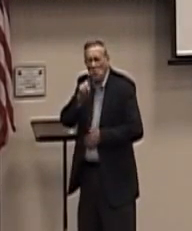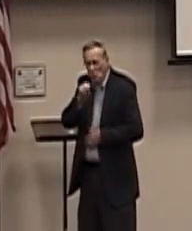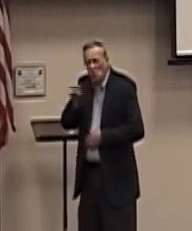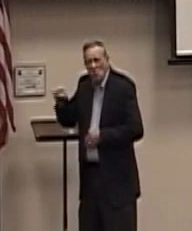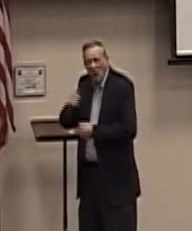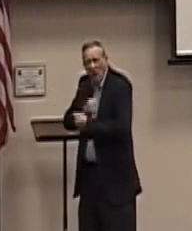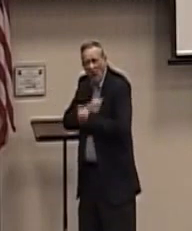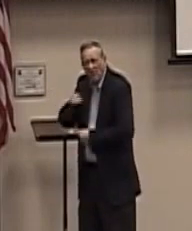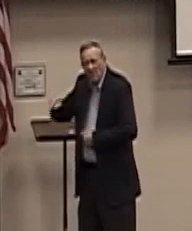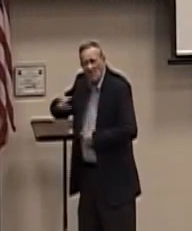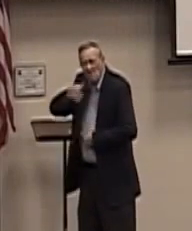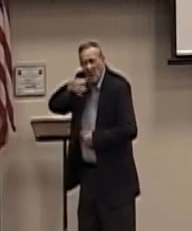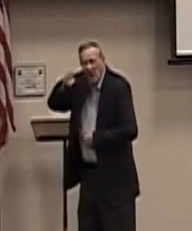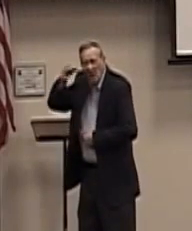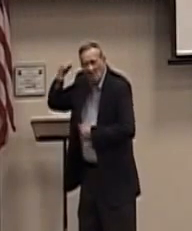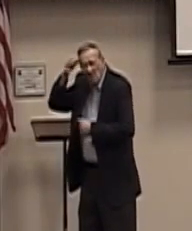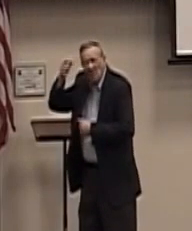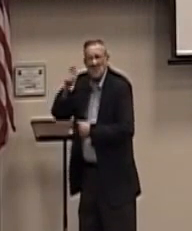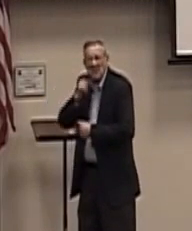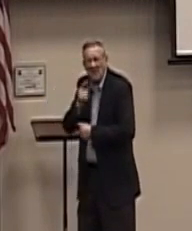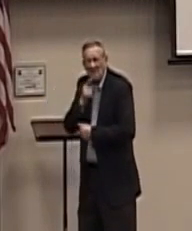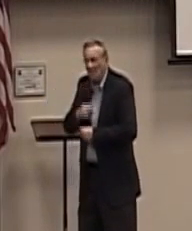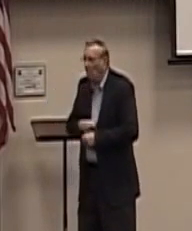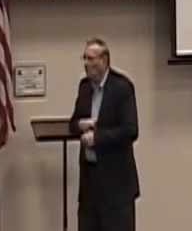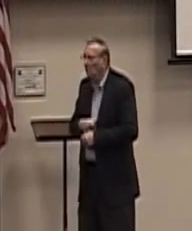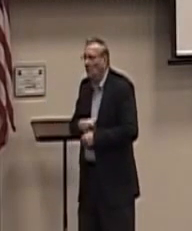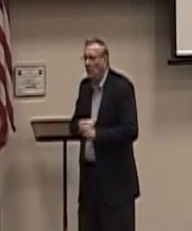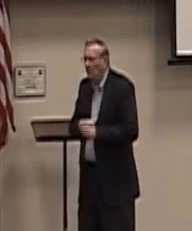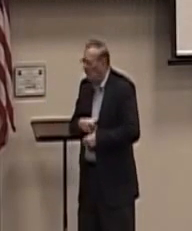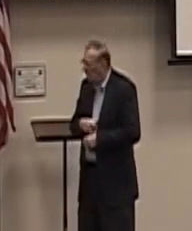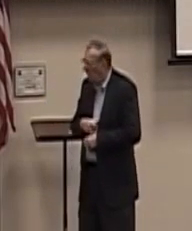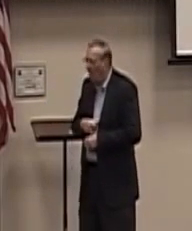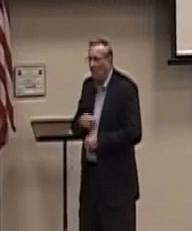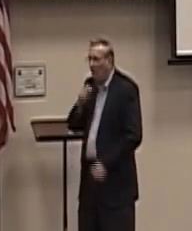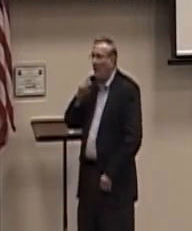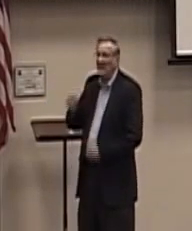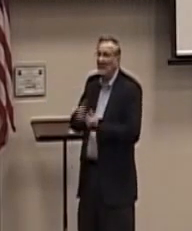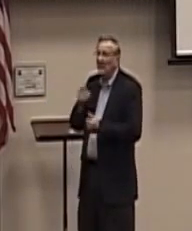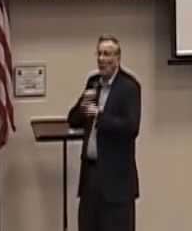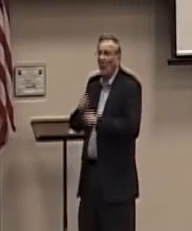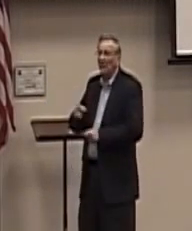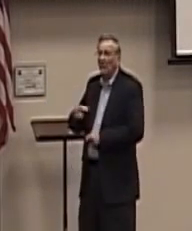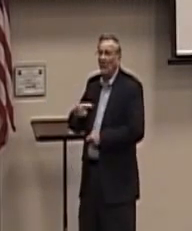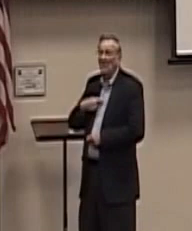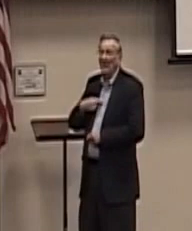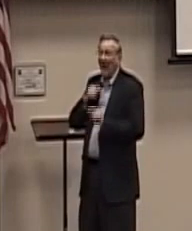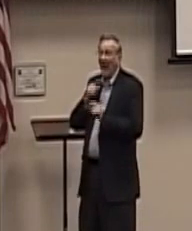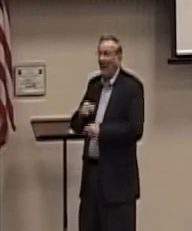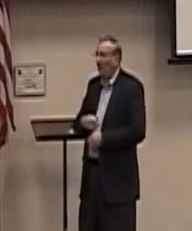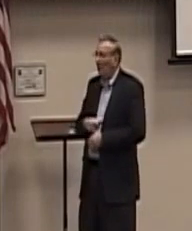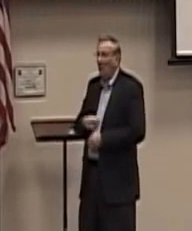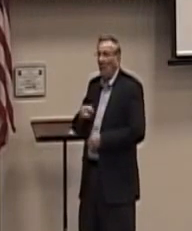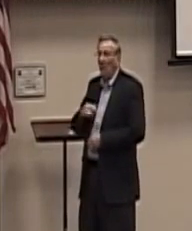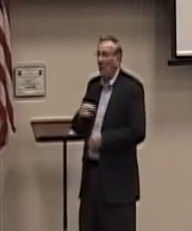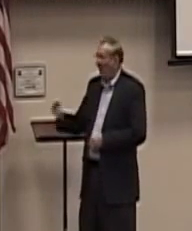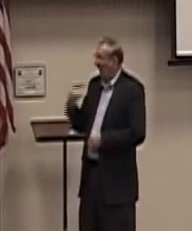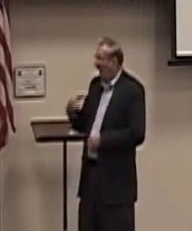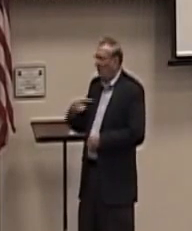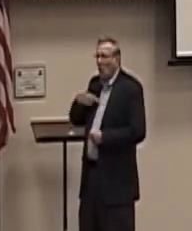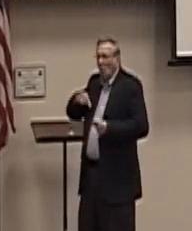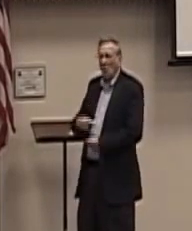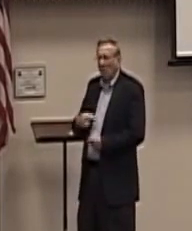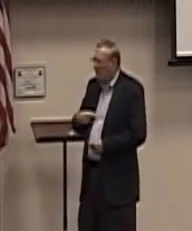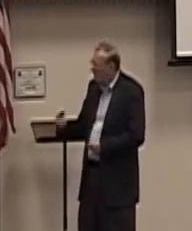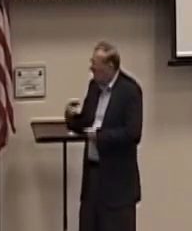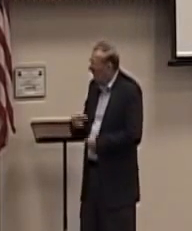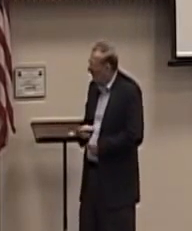them, even though they are deaf?' That was such an easy question for me to answer, but her asking it hurt me so much